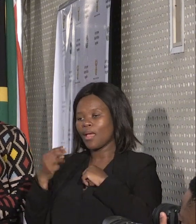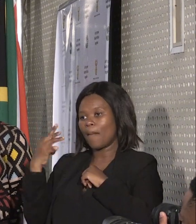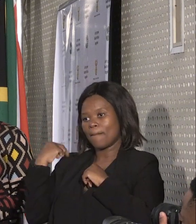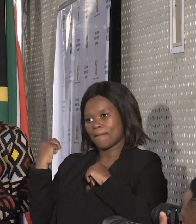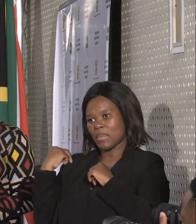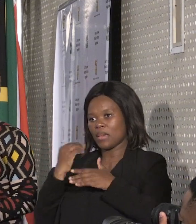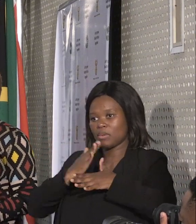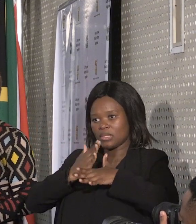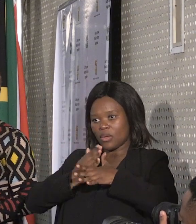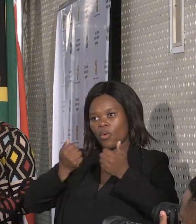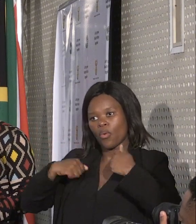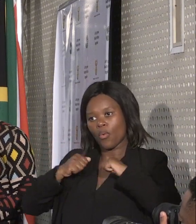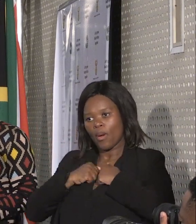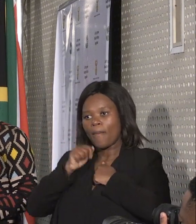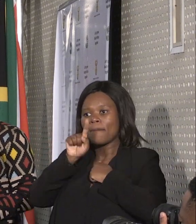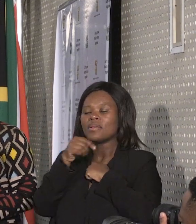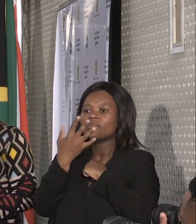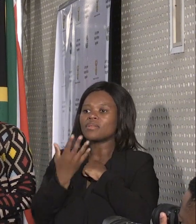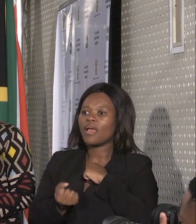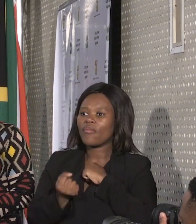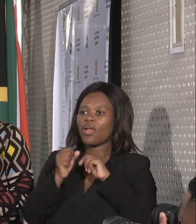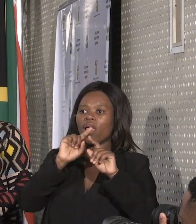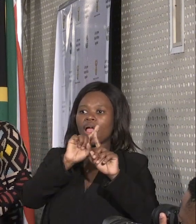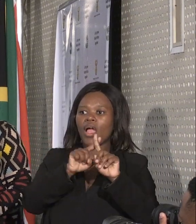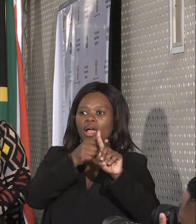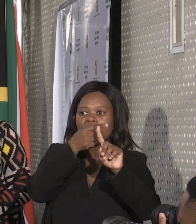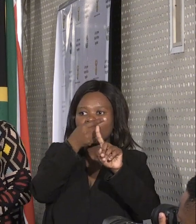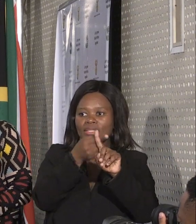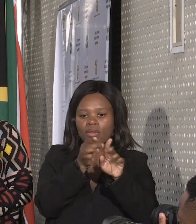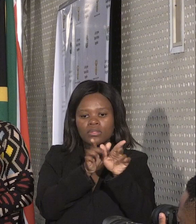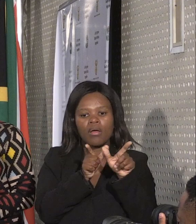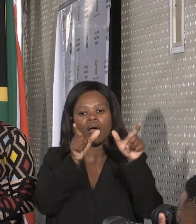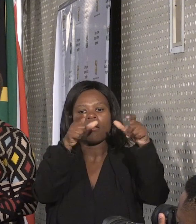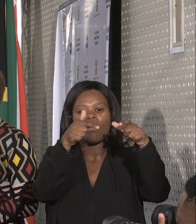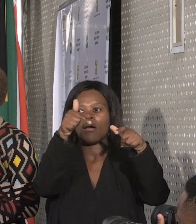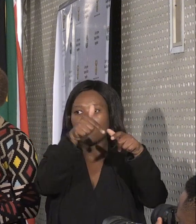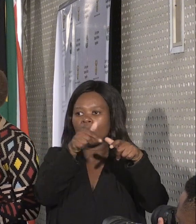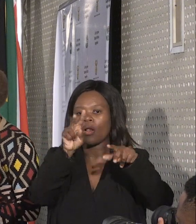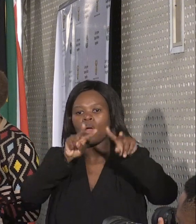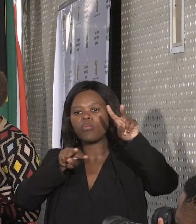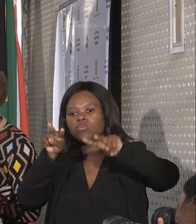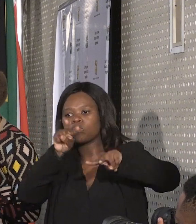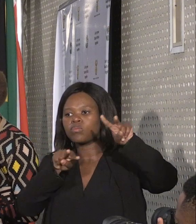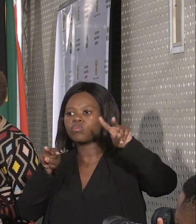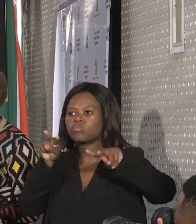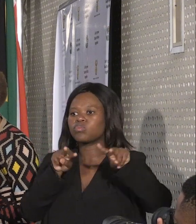umsebenzi wethu is to have the executive oversight of lama